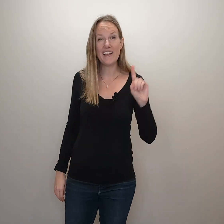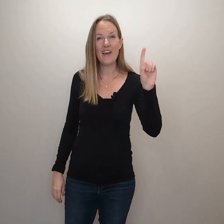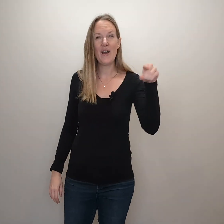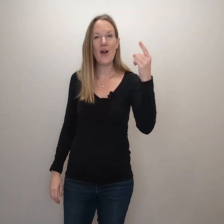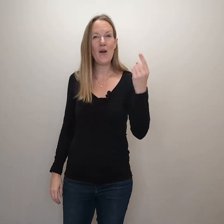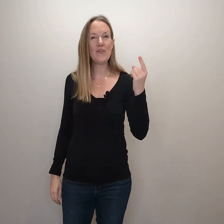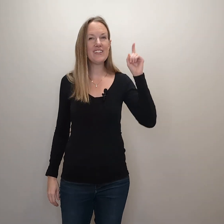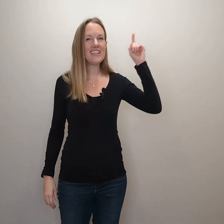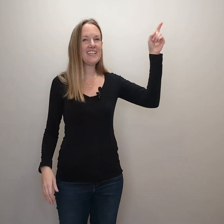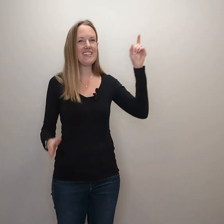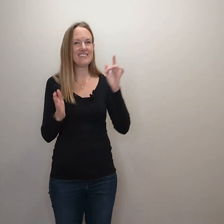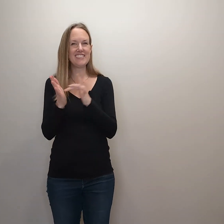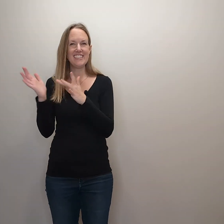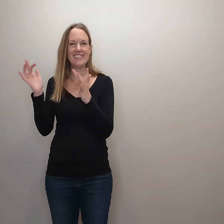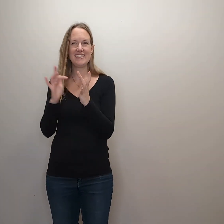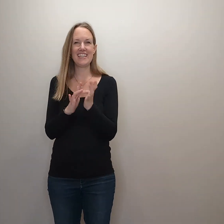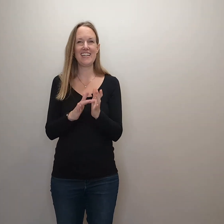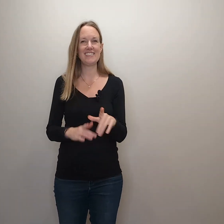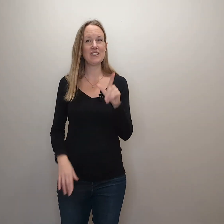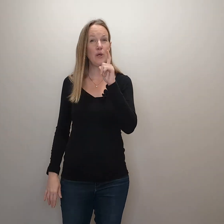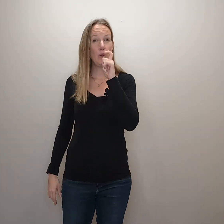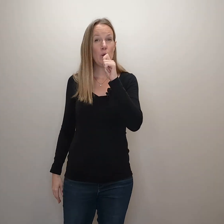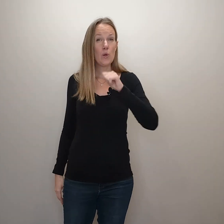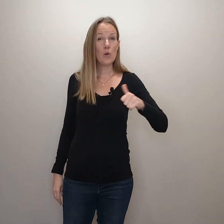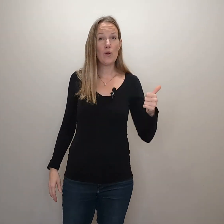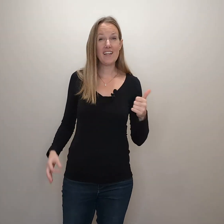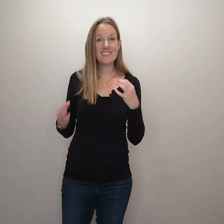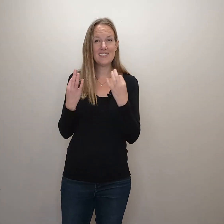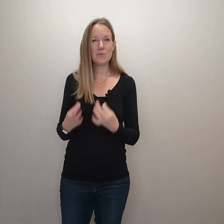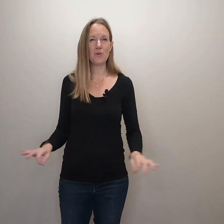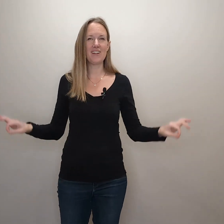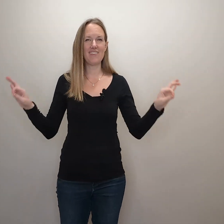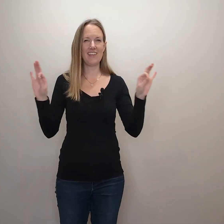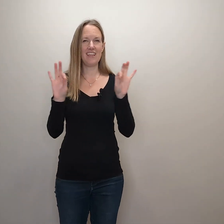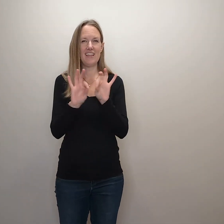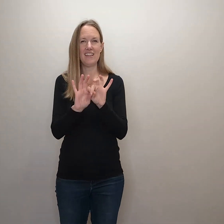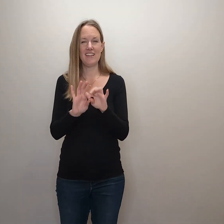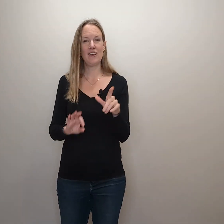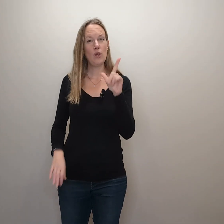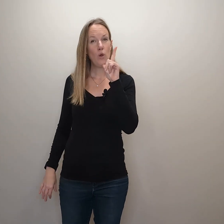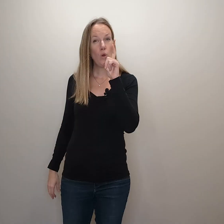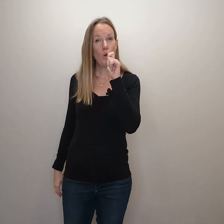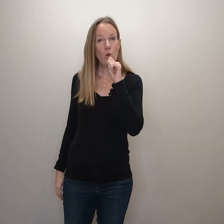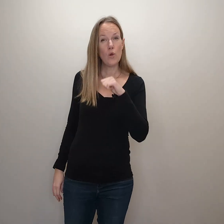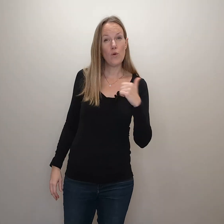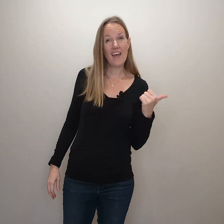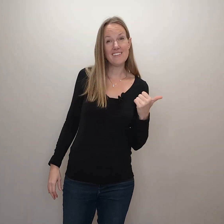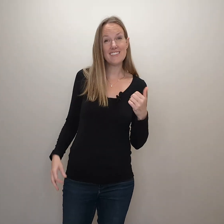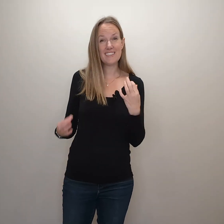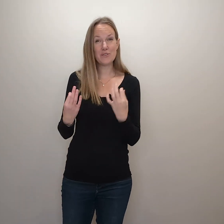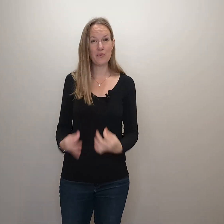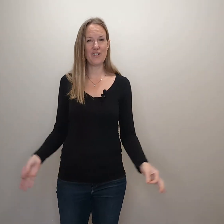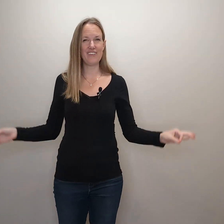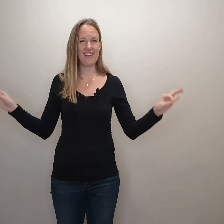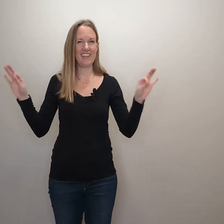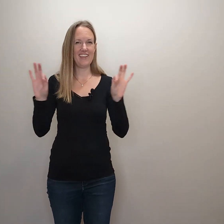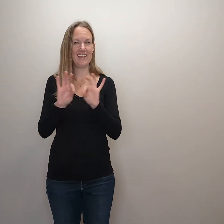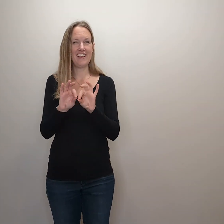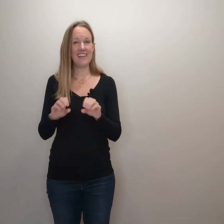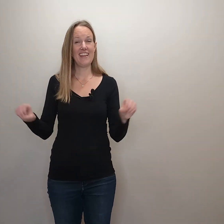one, only you, Jesus. Who else is worthy? Who else is worthy?